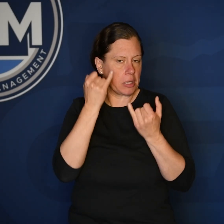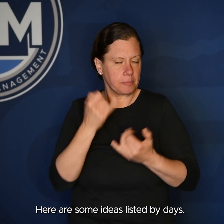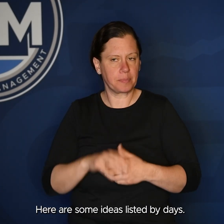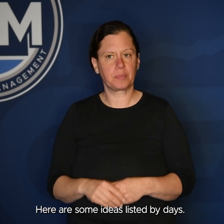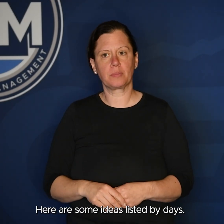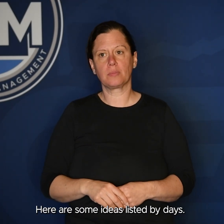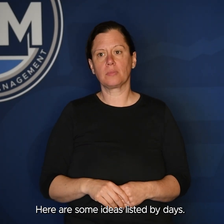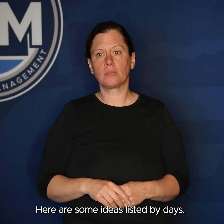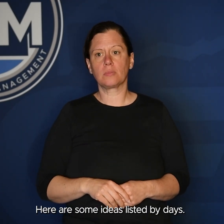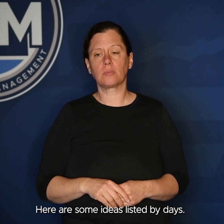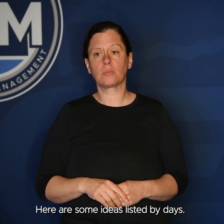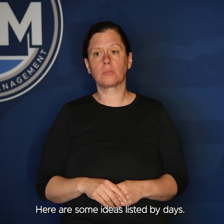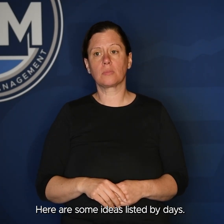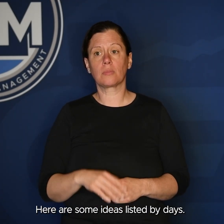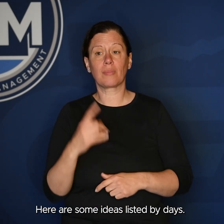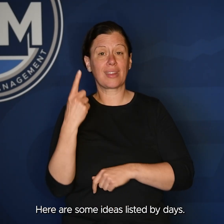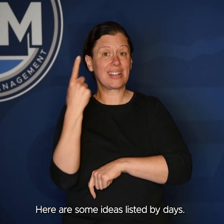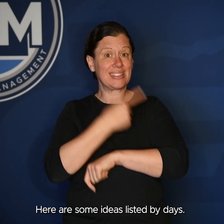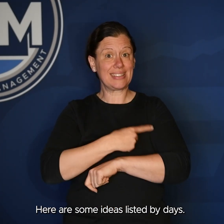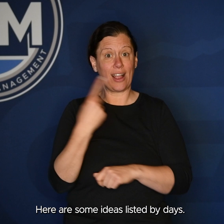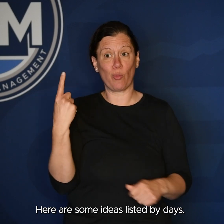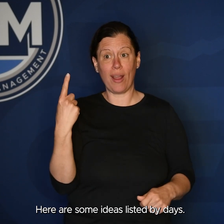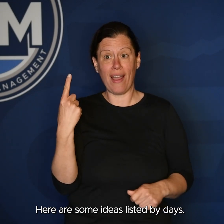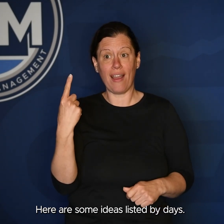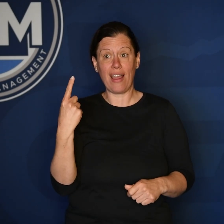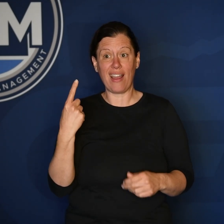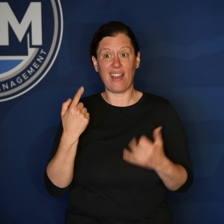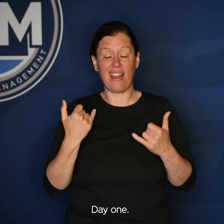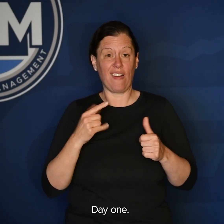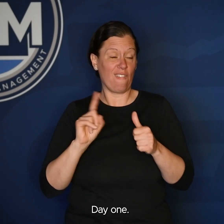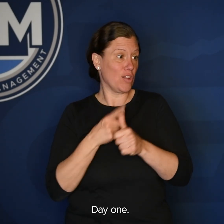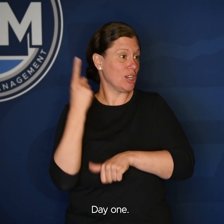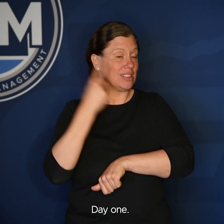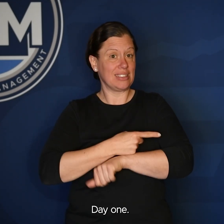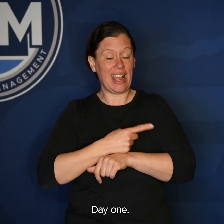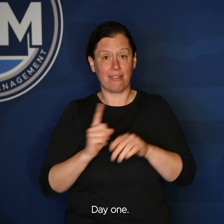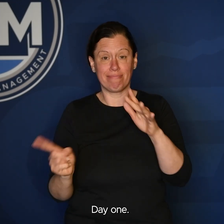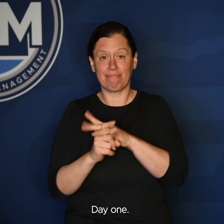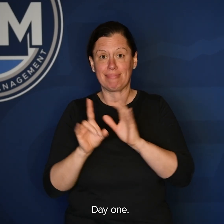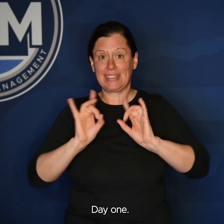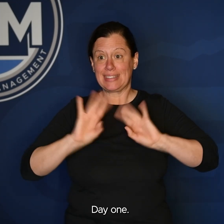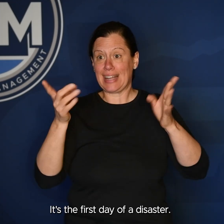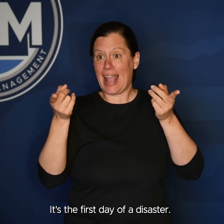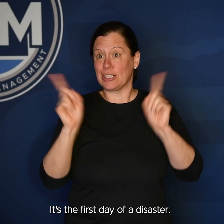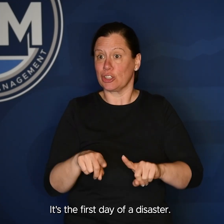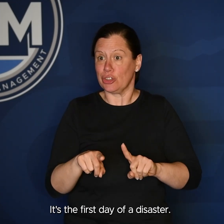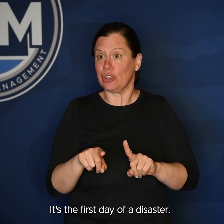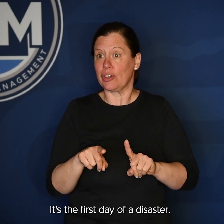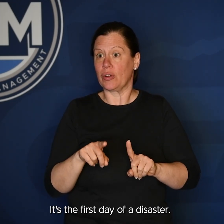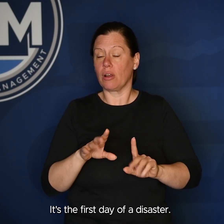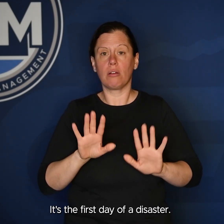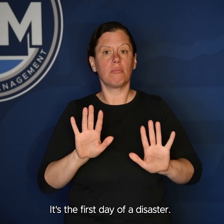Here are some ideas listed by days. Day 1. It's the first day of a